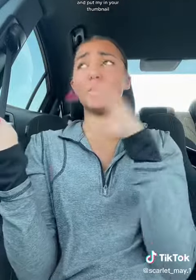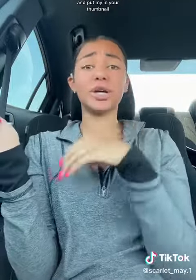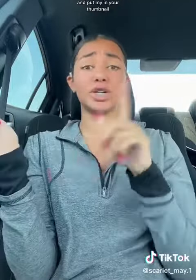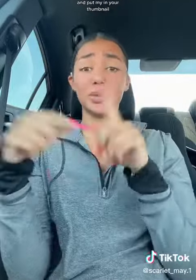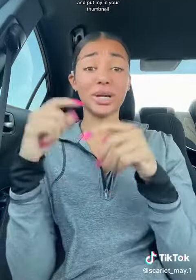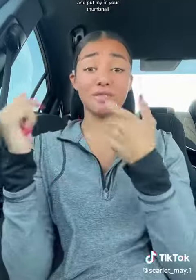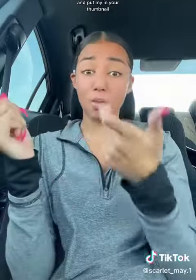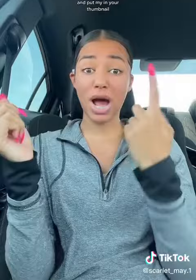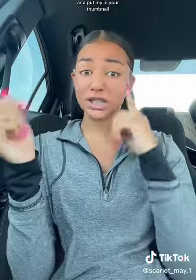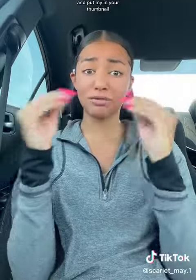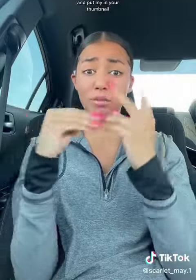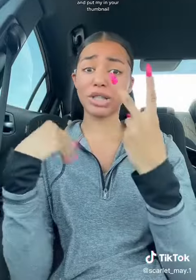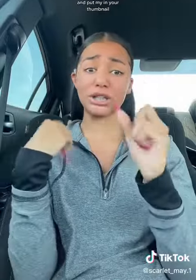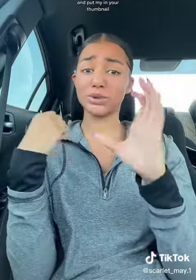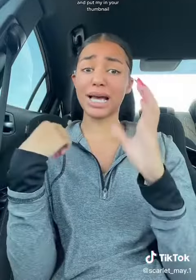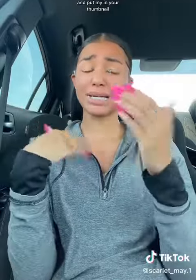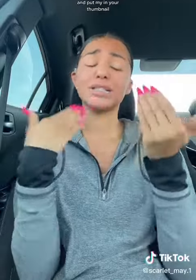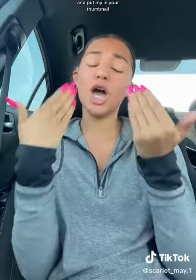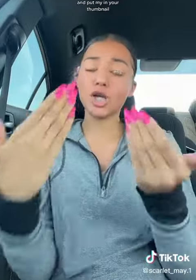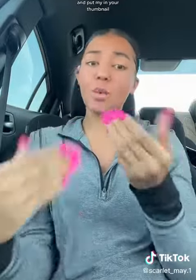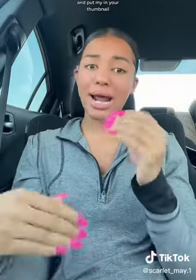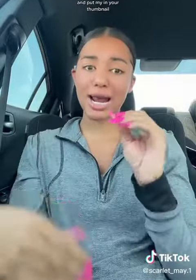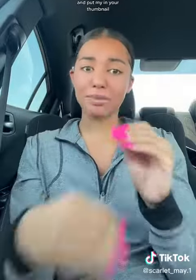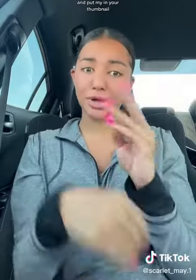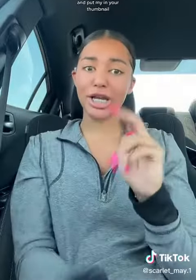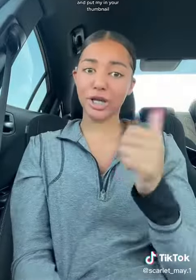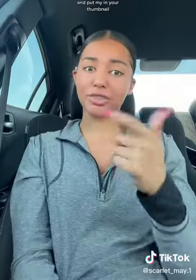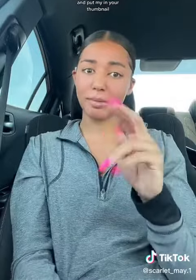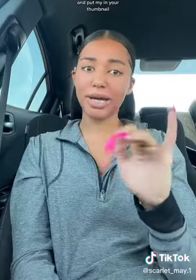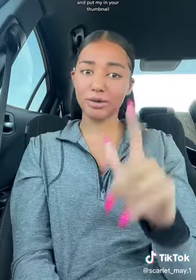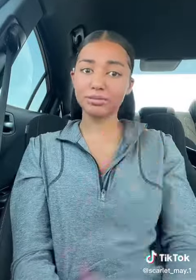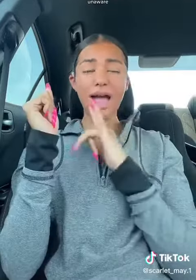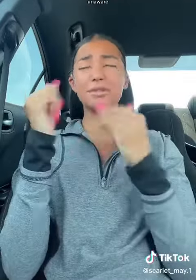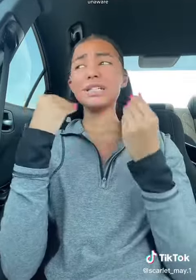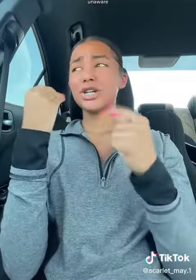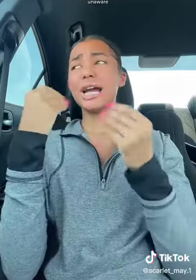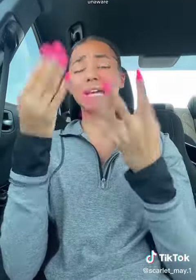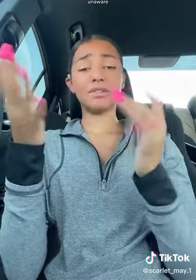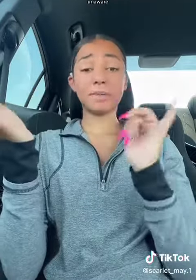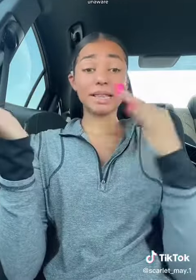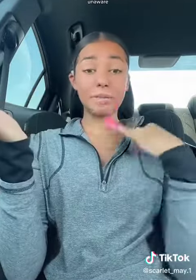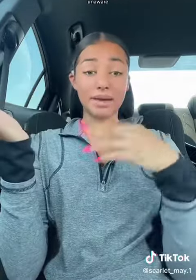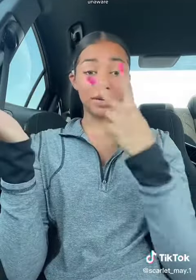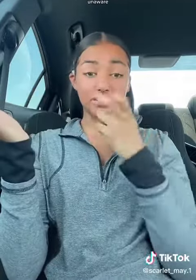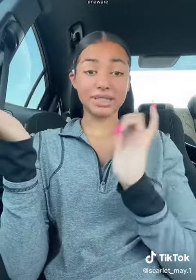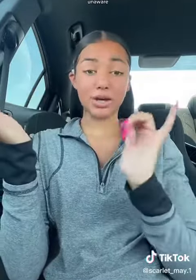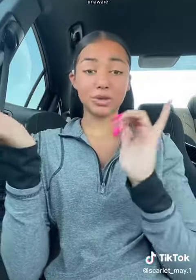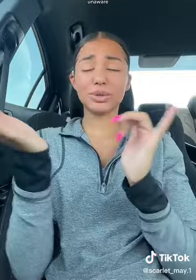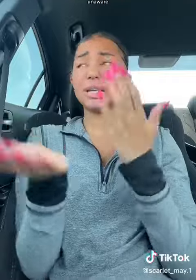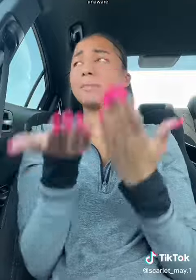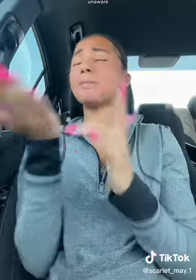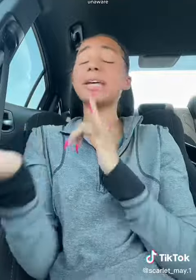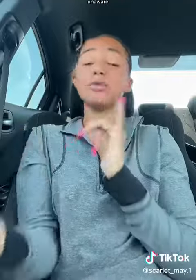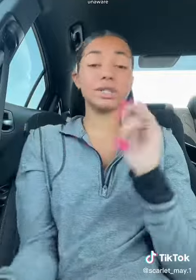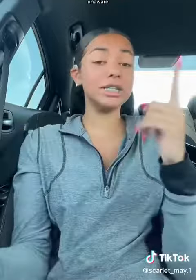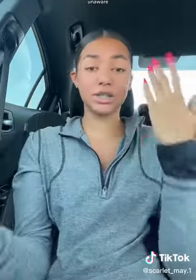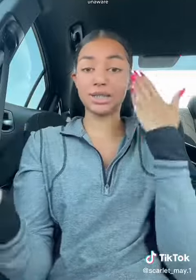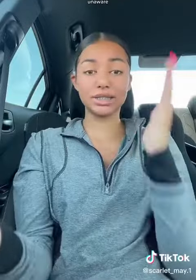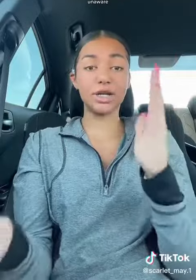weird, you couldn't even watch it for more than 2 seconds, you went ahead and put it in your thumbnail. I really tried to give him, like, the benefit of the doubt too. I was like, maybe he really just doesn't know.